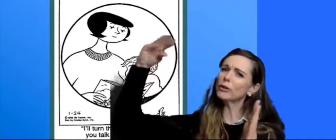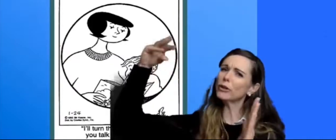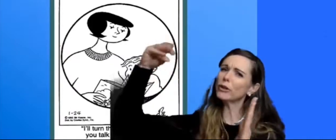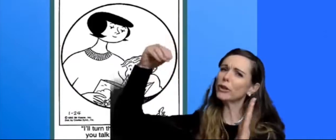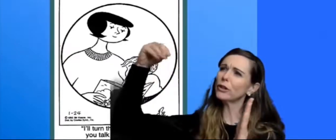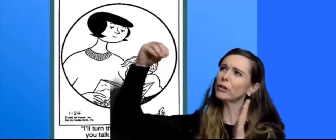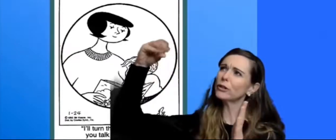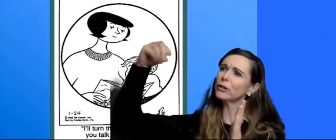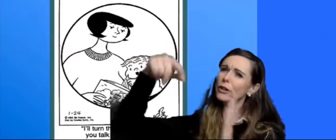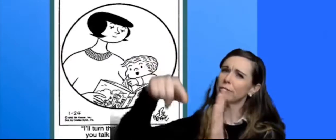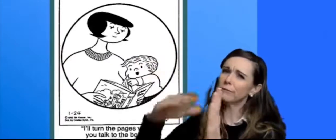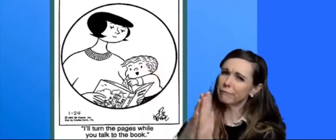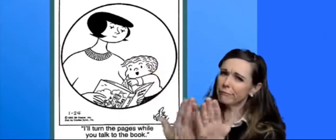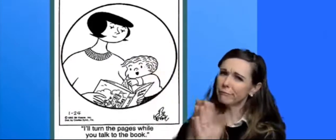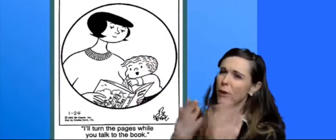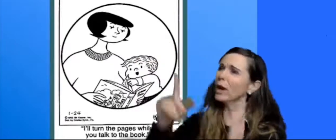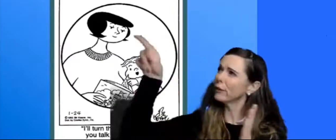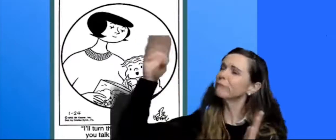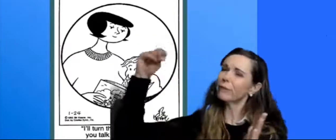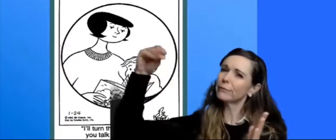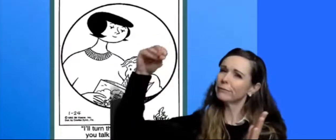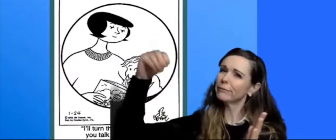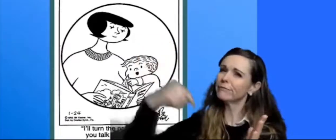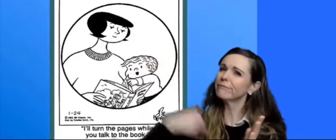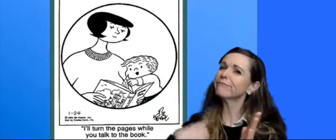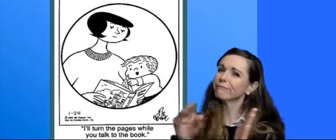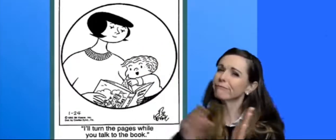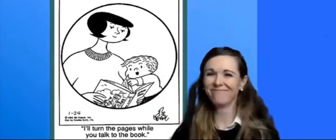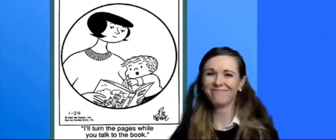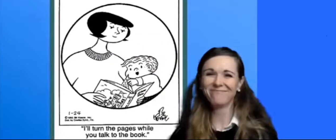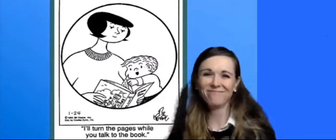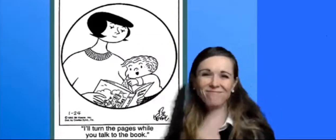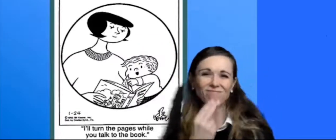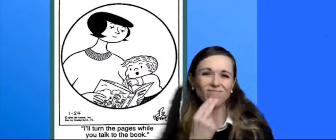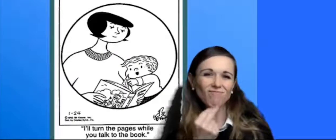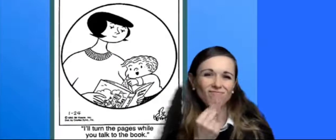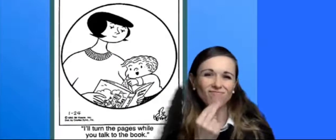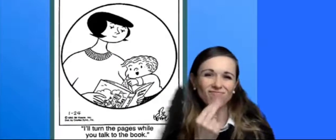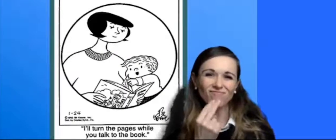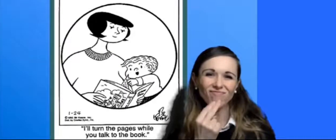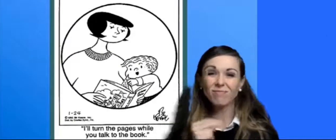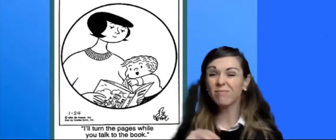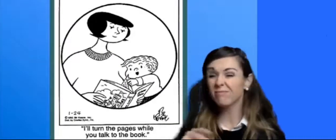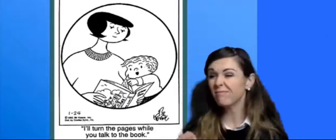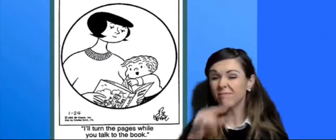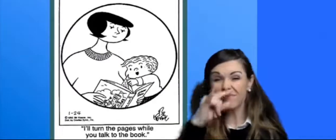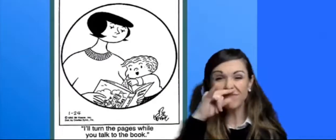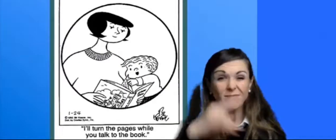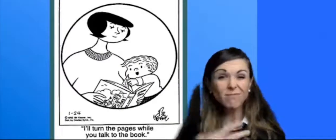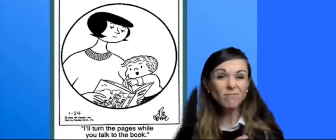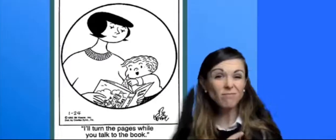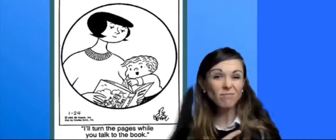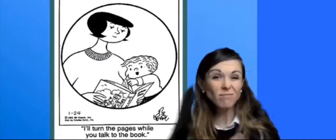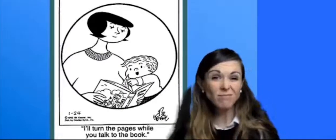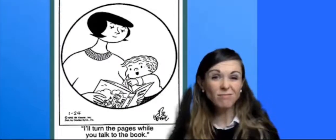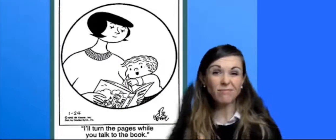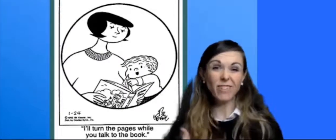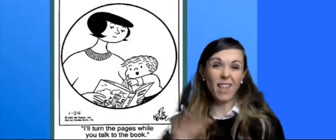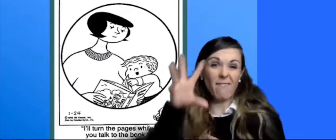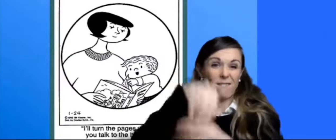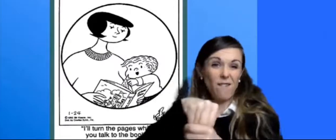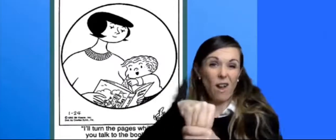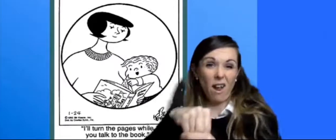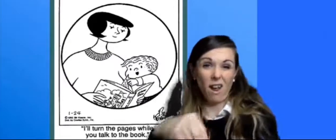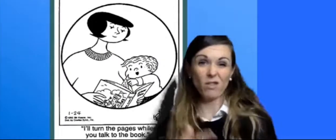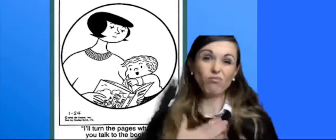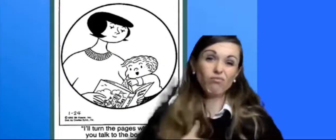talk to the book and I will flip the pages. You just keep talking. You talk to the book and tell it a story. I will turn the pages for you. It's